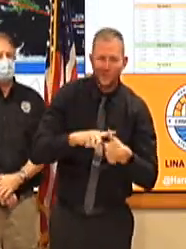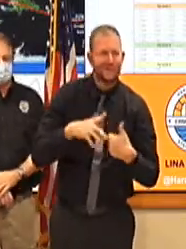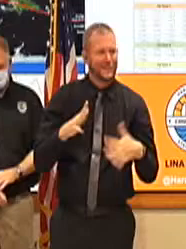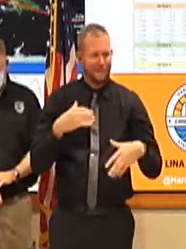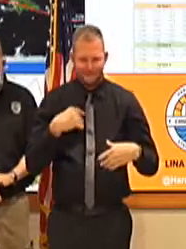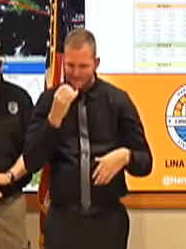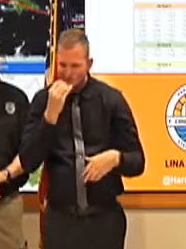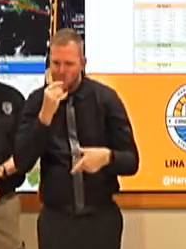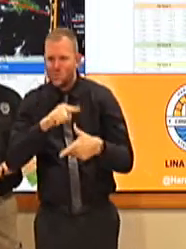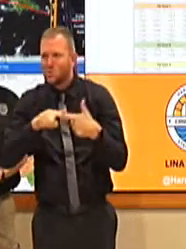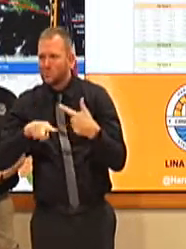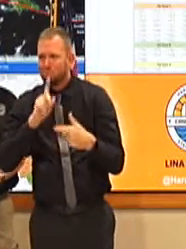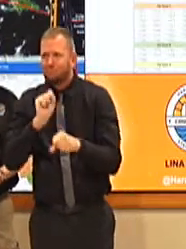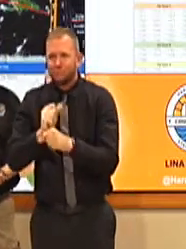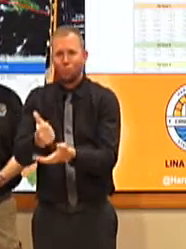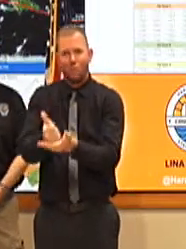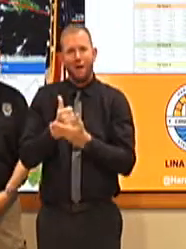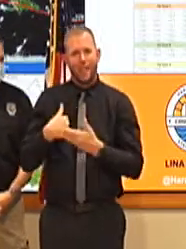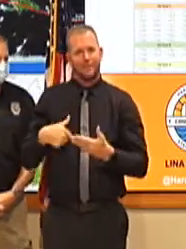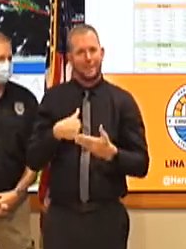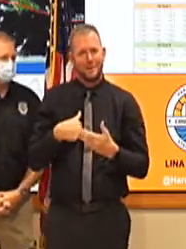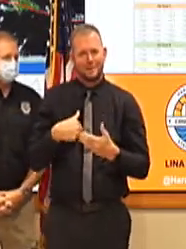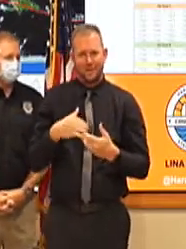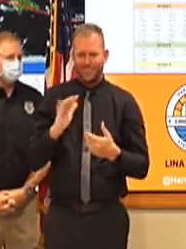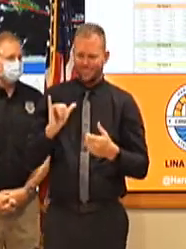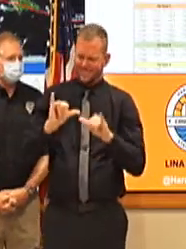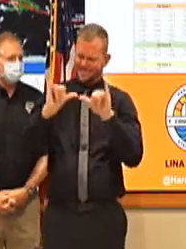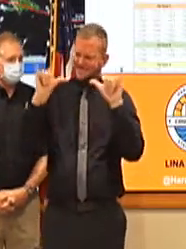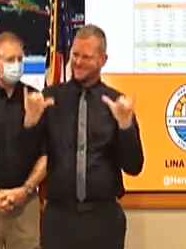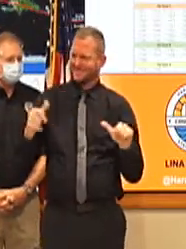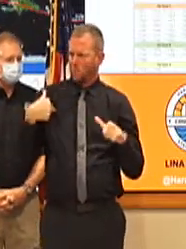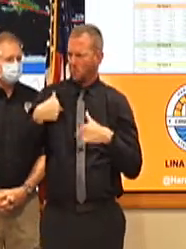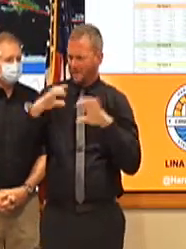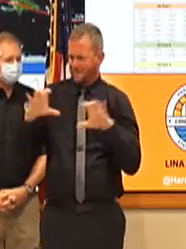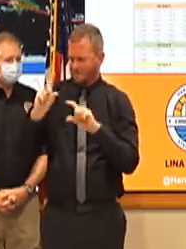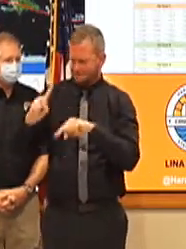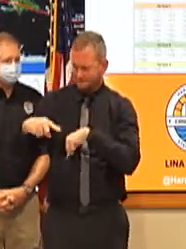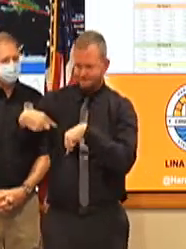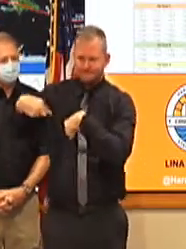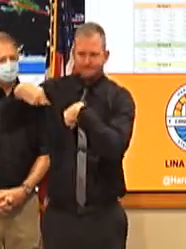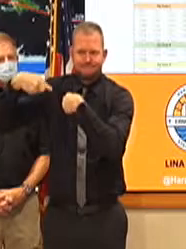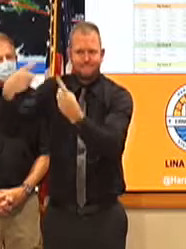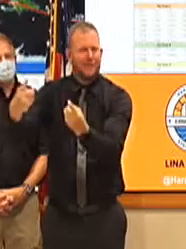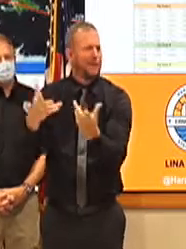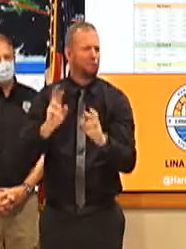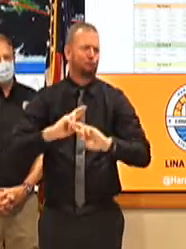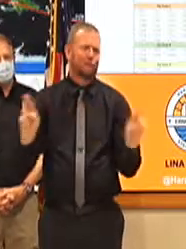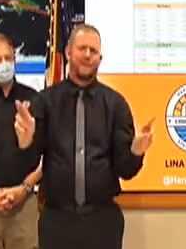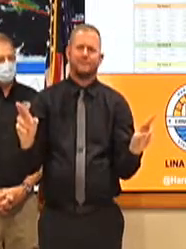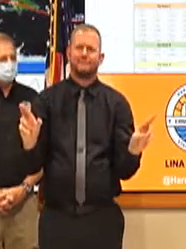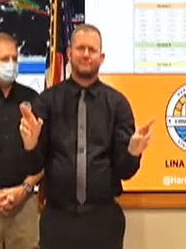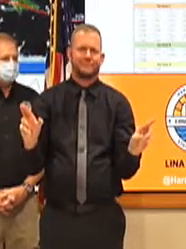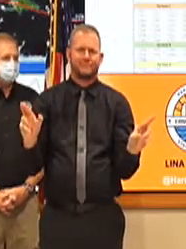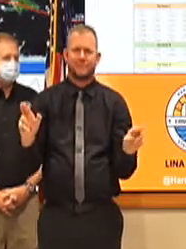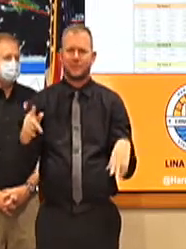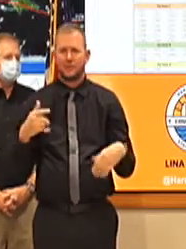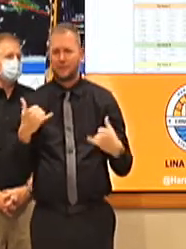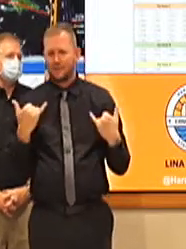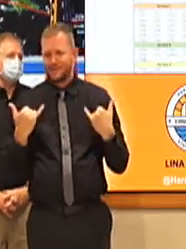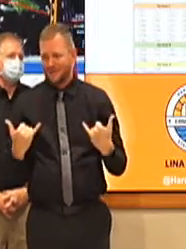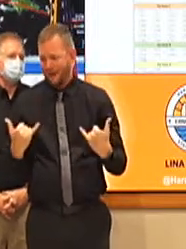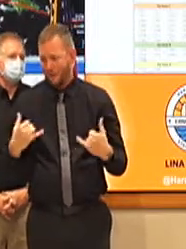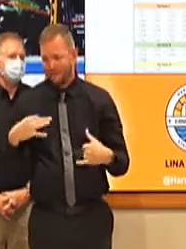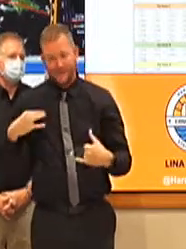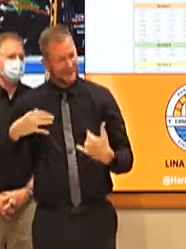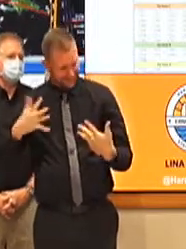is already in place. Organization volunteers already in place. So we'll be ready to go as soon as this storm